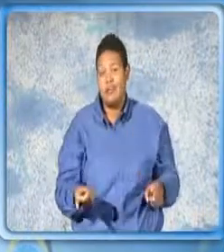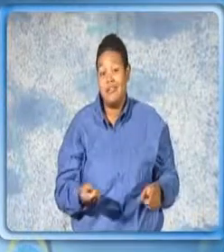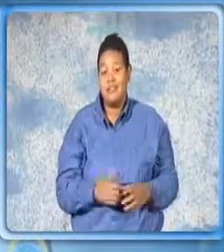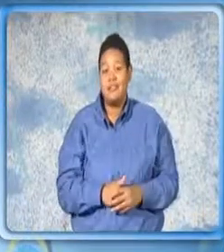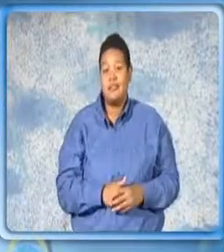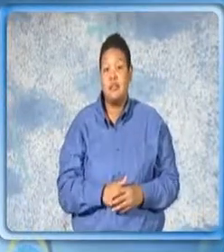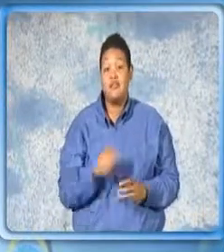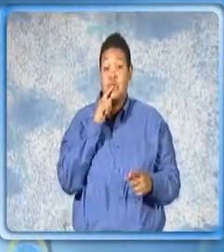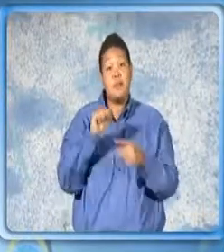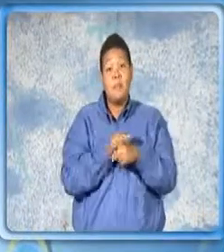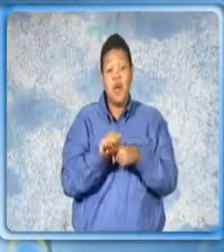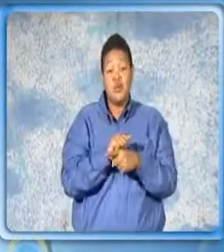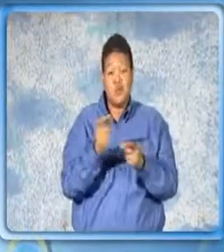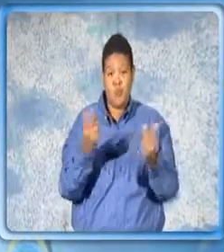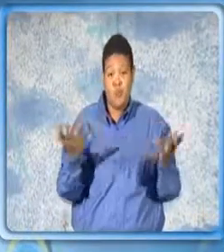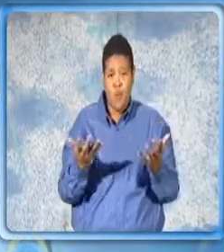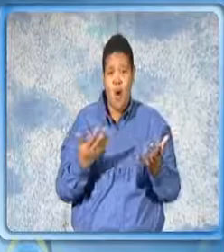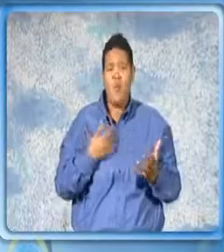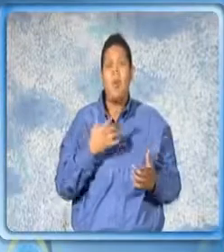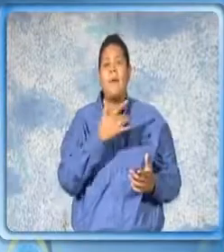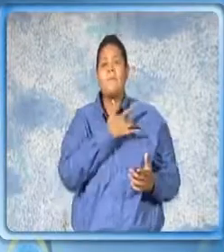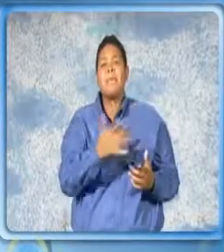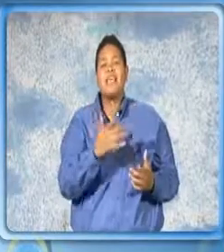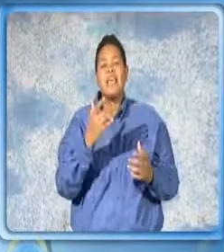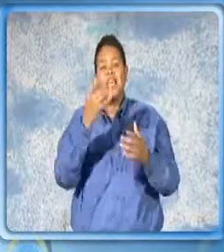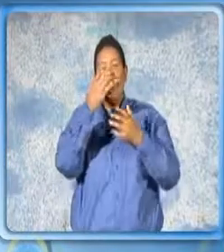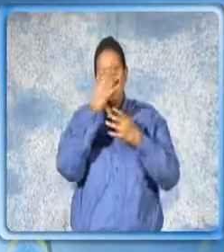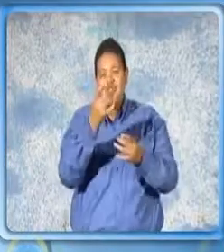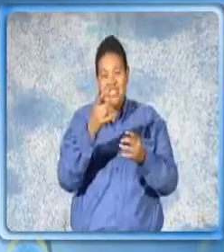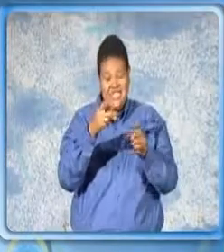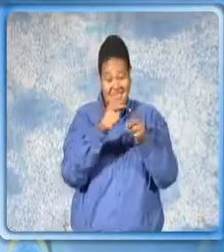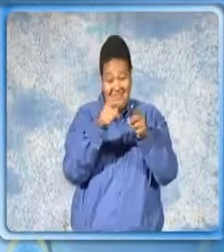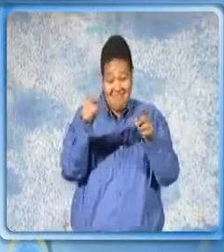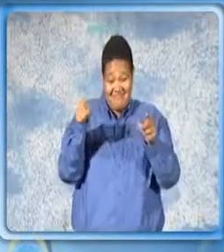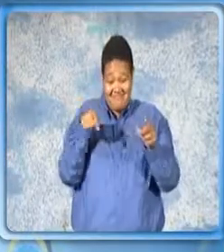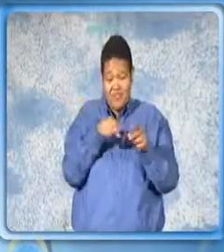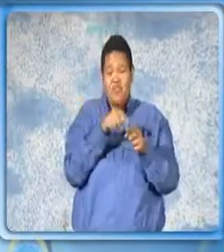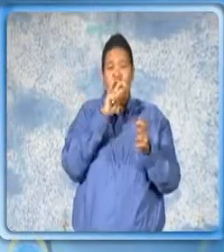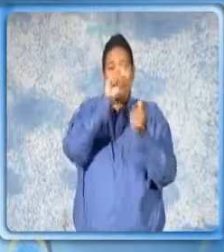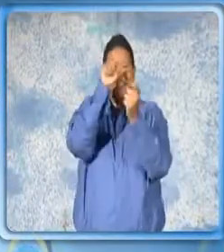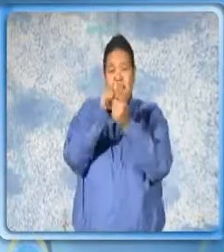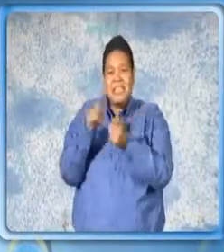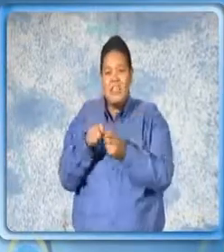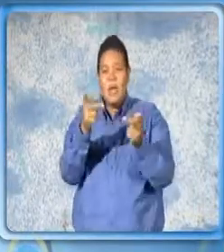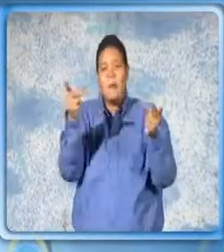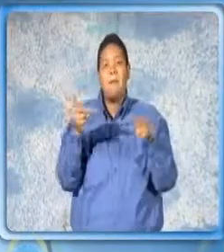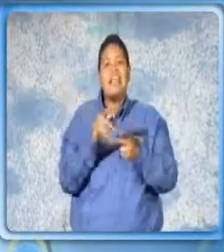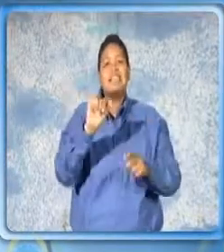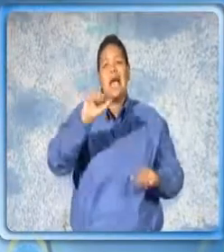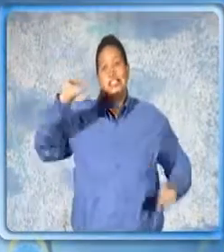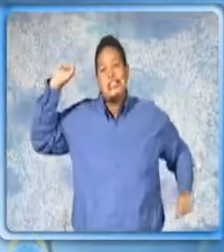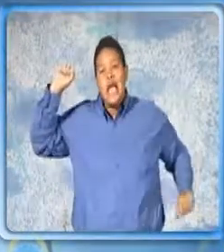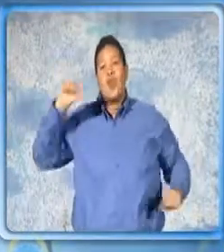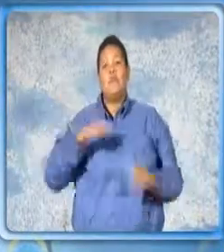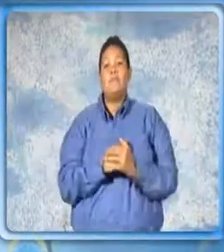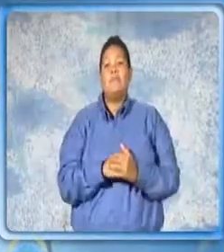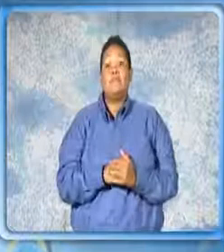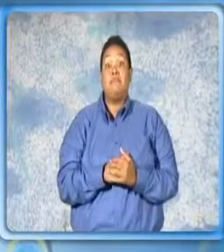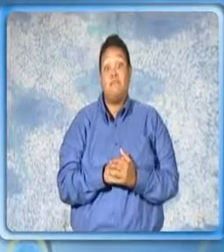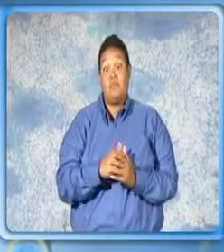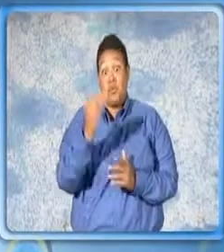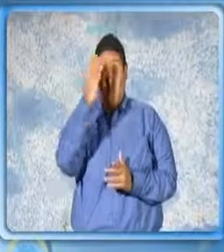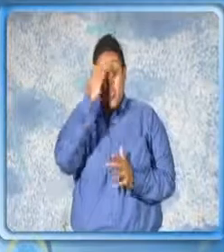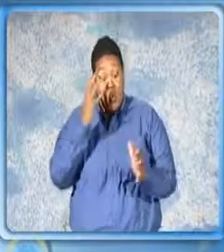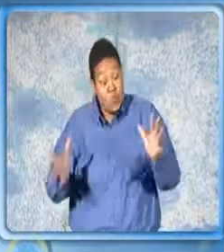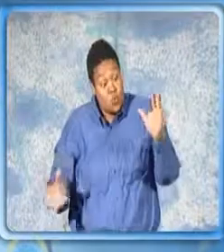In practice, we are usually interested in the perimeter around particular places like the stadium. Knowing the